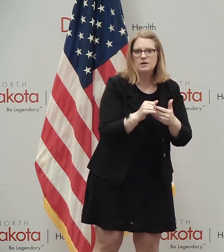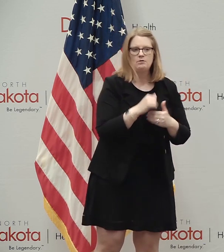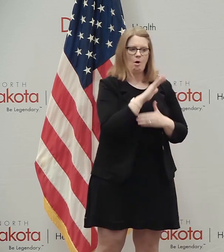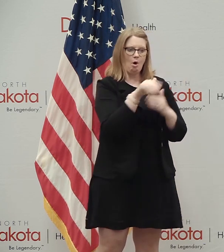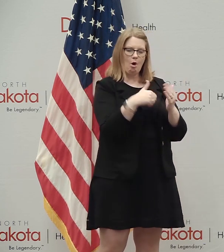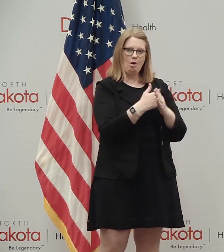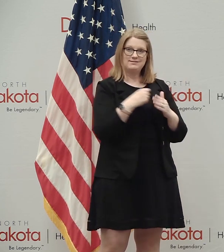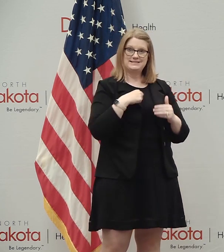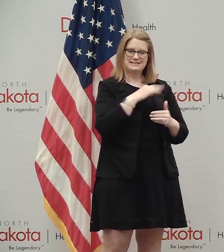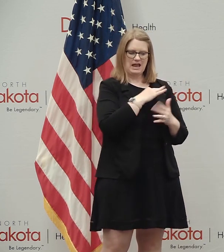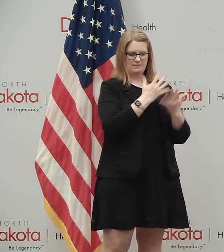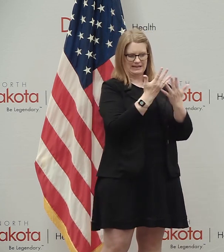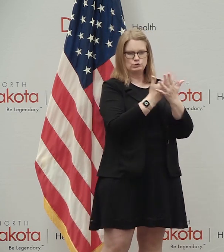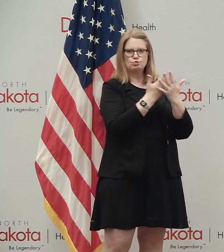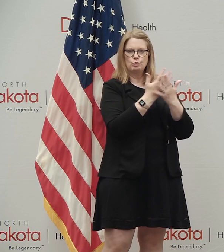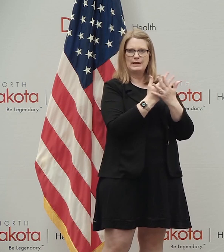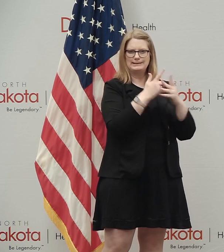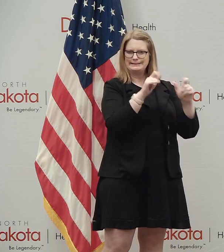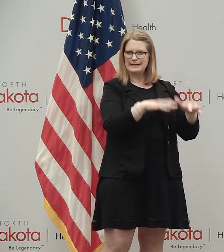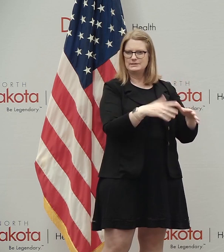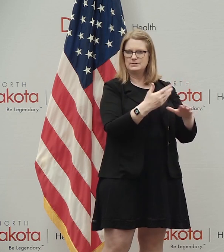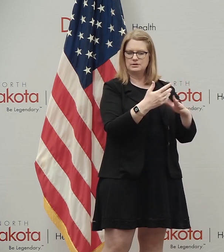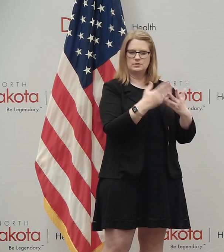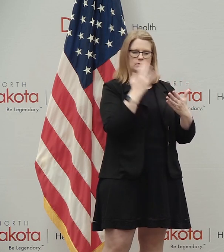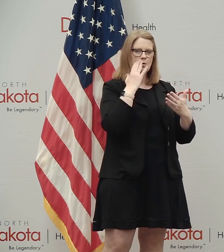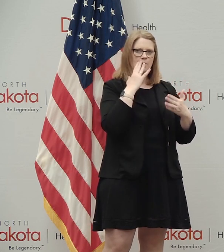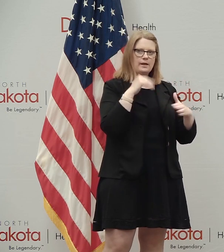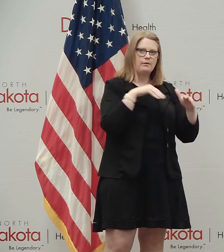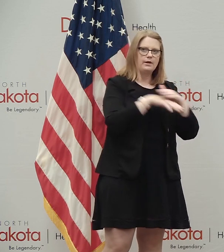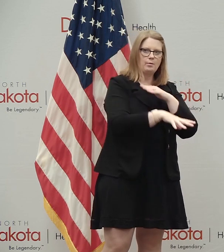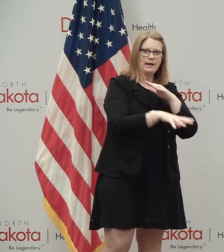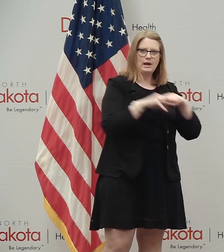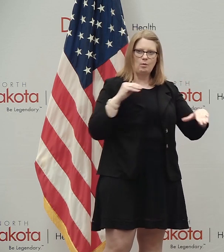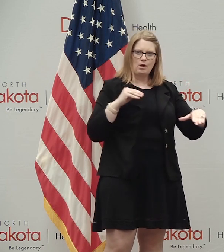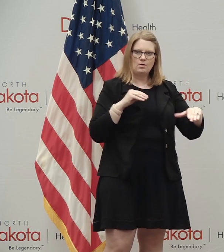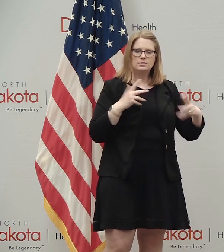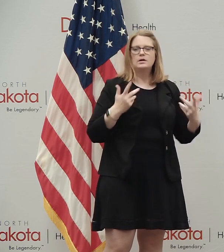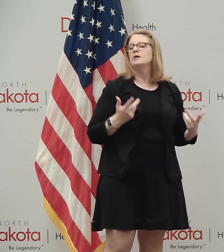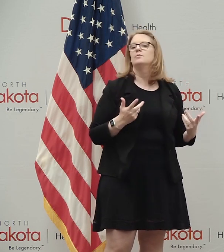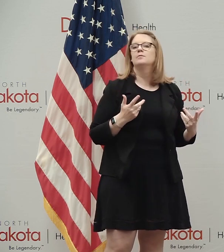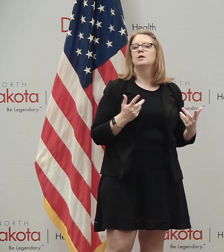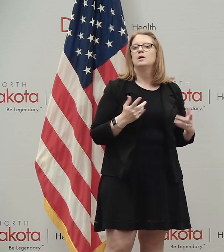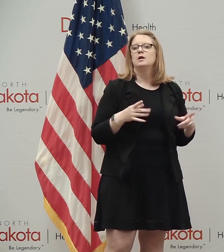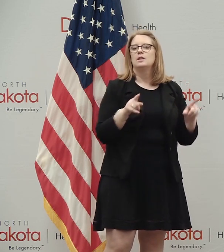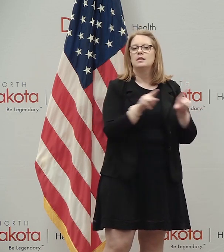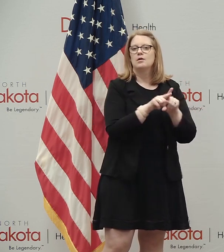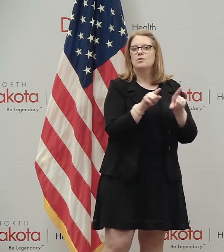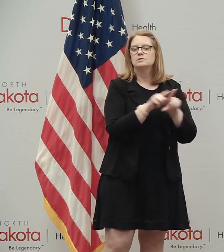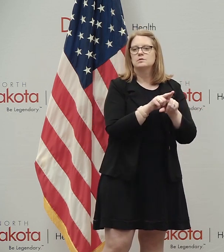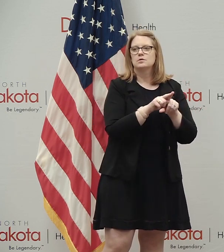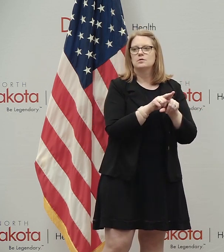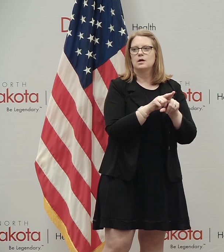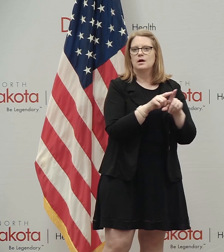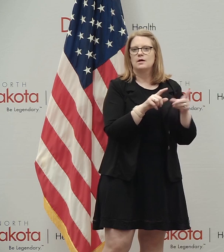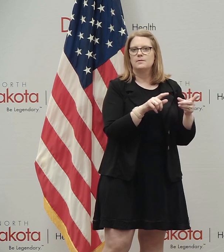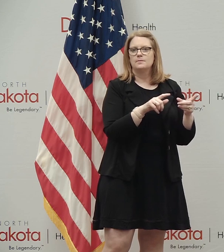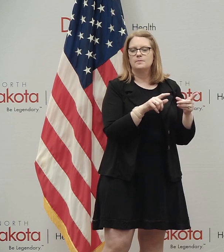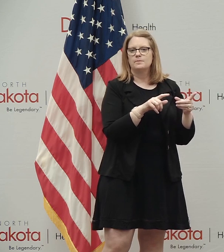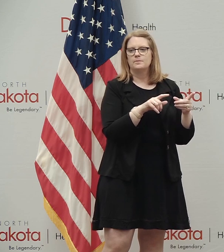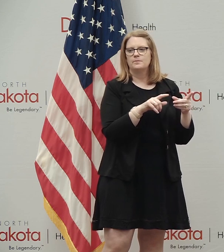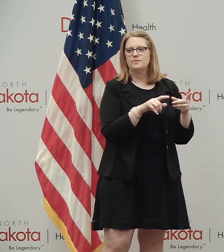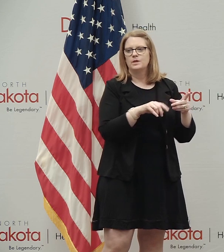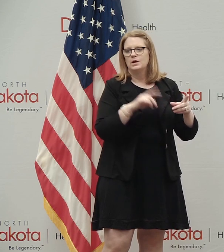team members on a daily basis that were coming and going from the facility and other measures. They also, of course, this is